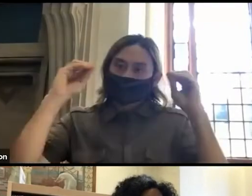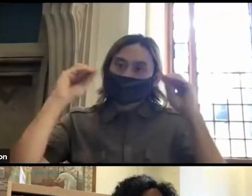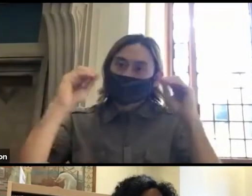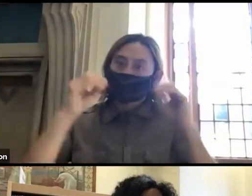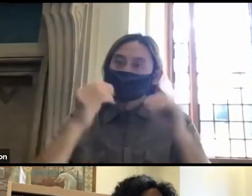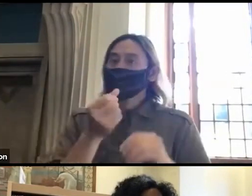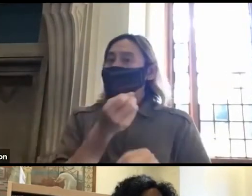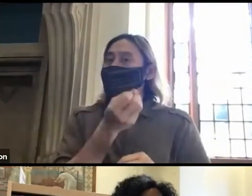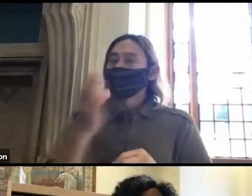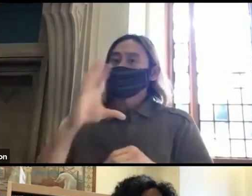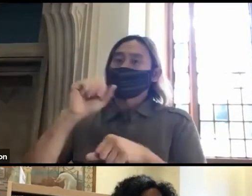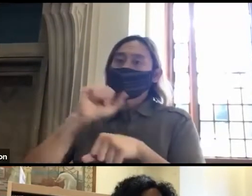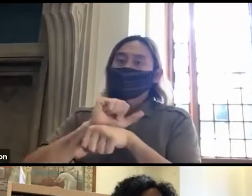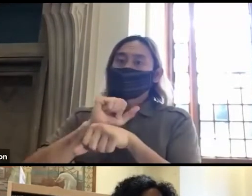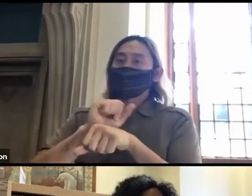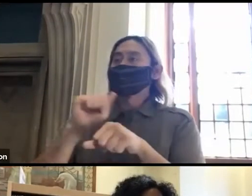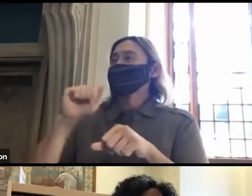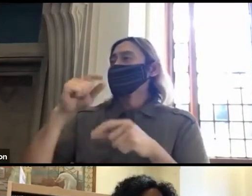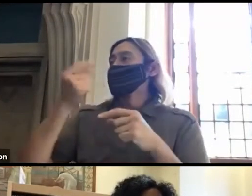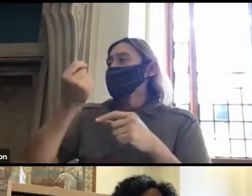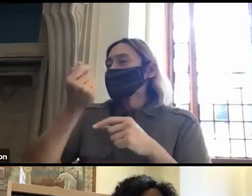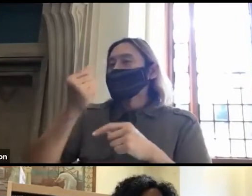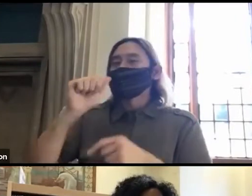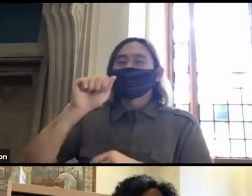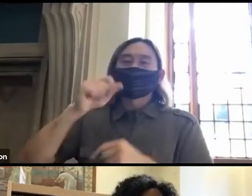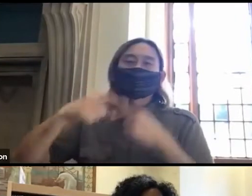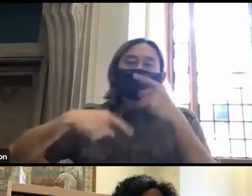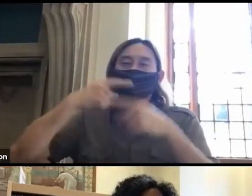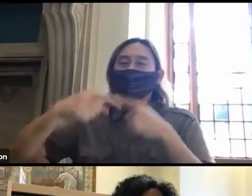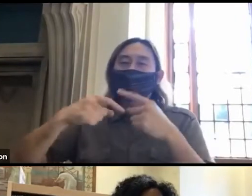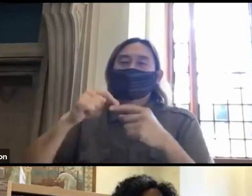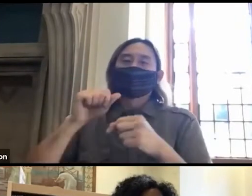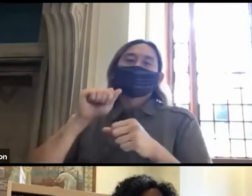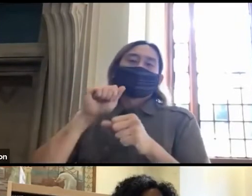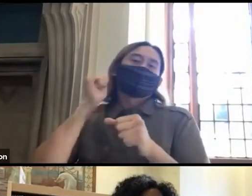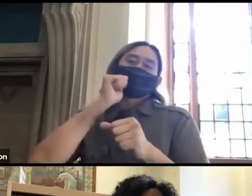And there's been times where I've taught my coworkers some signs that we use on a daily basis.